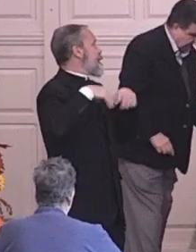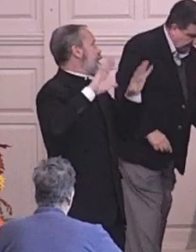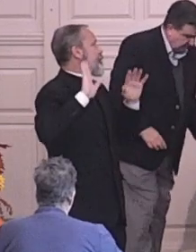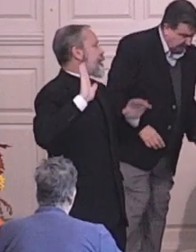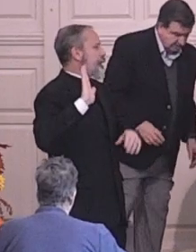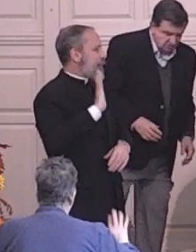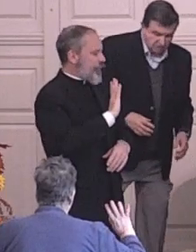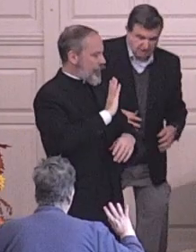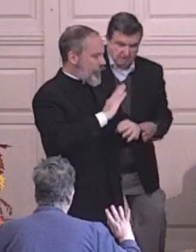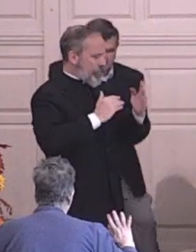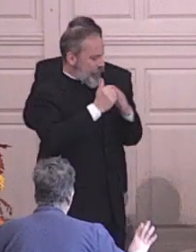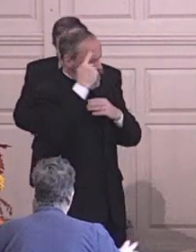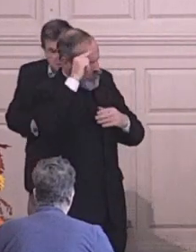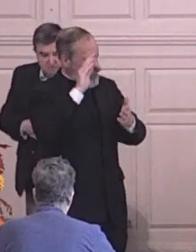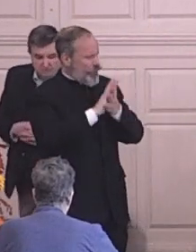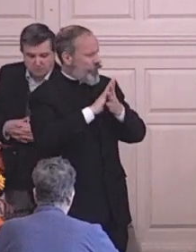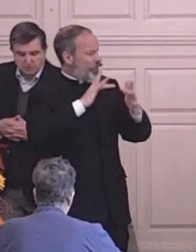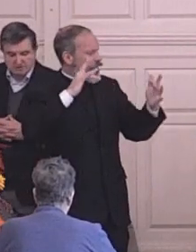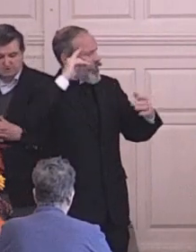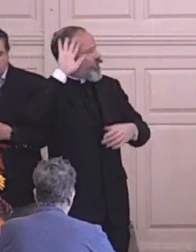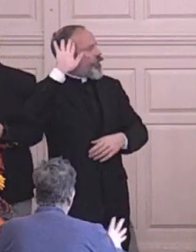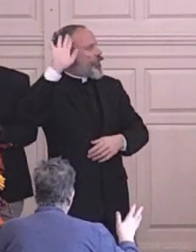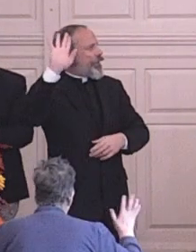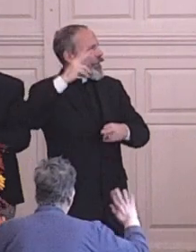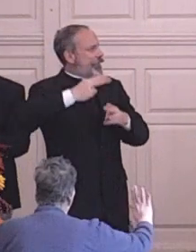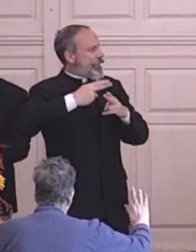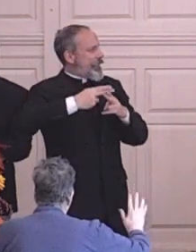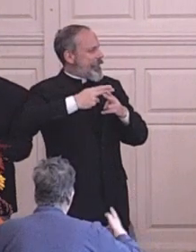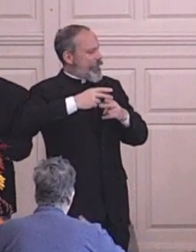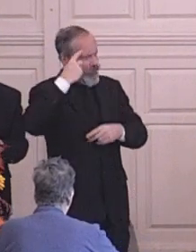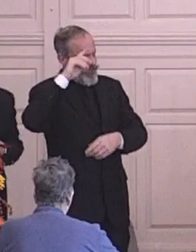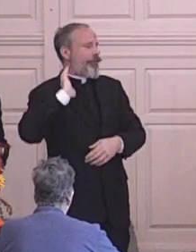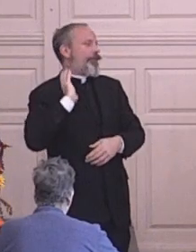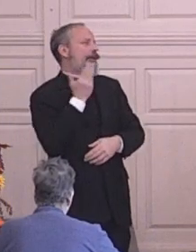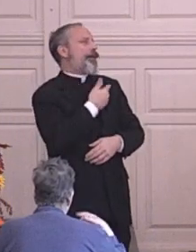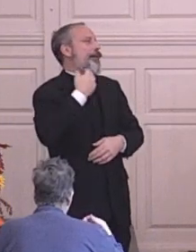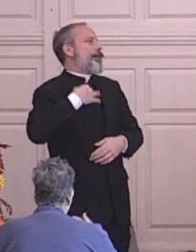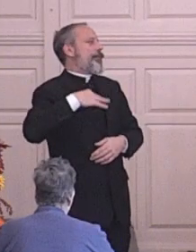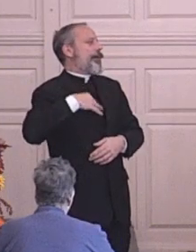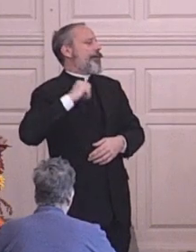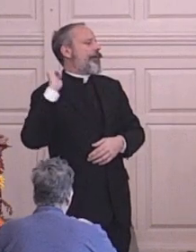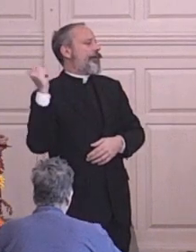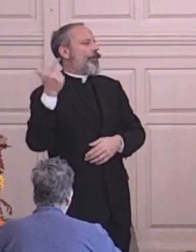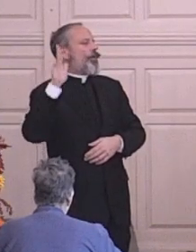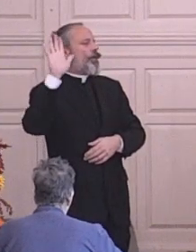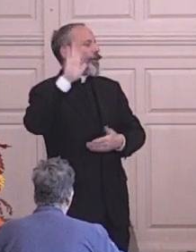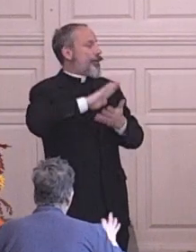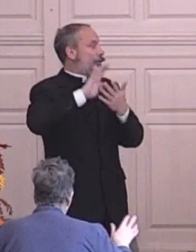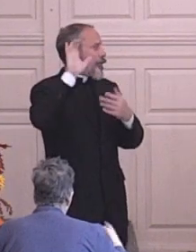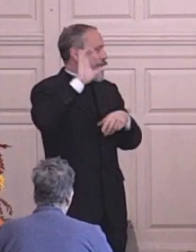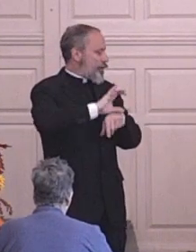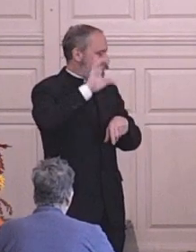accept the sacrifice at your hands. For the praise and glory of his name.